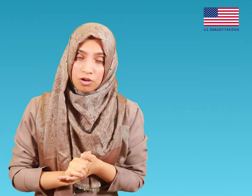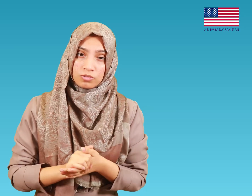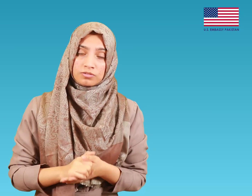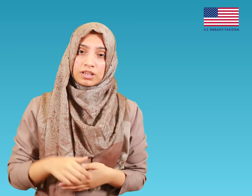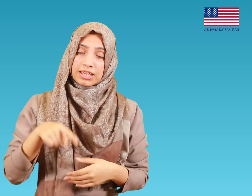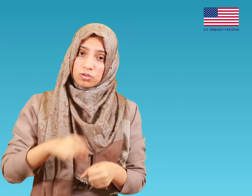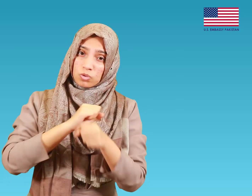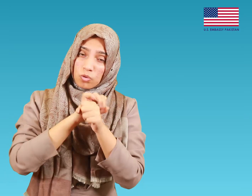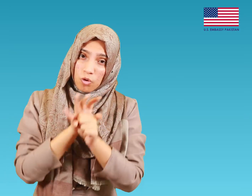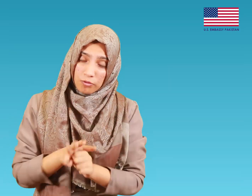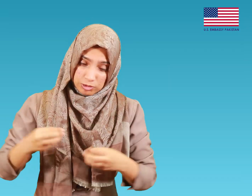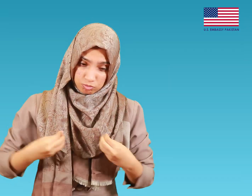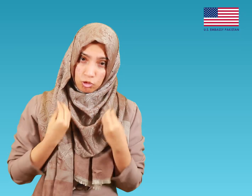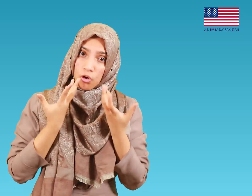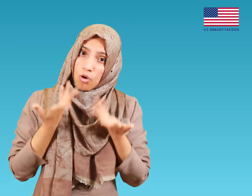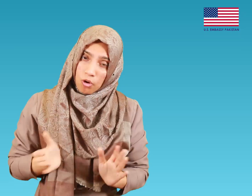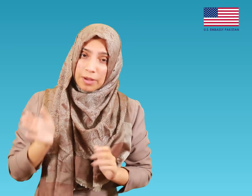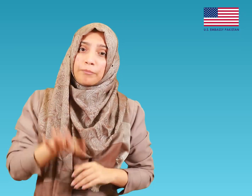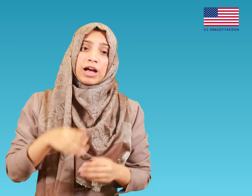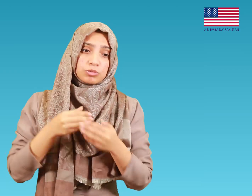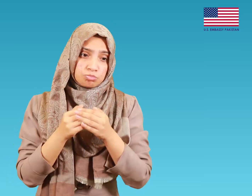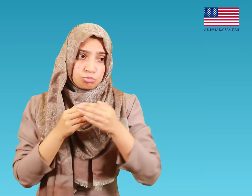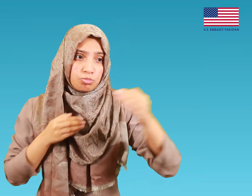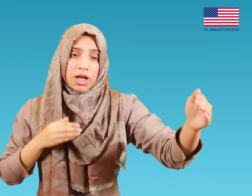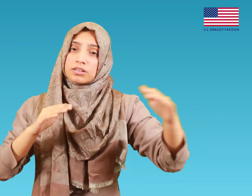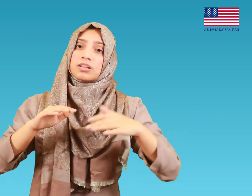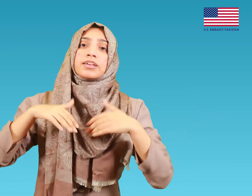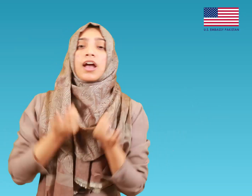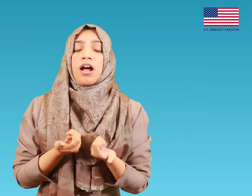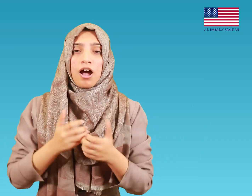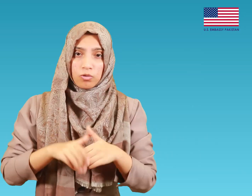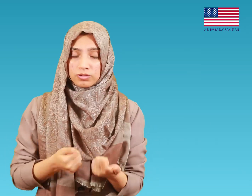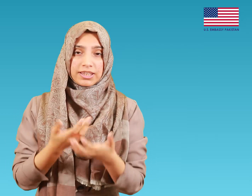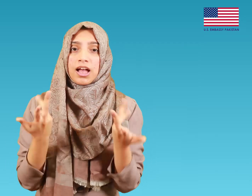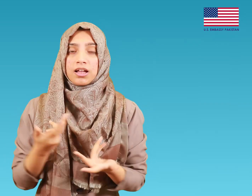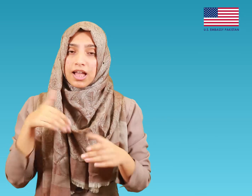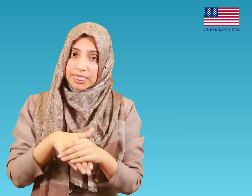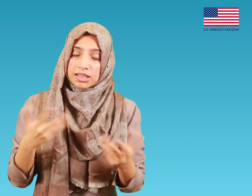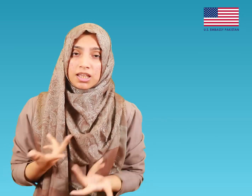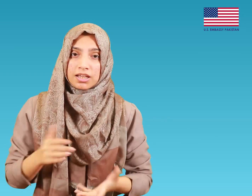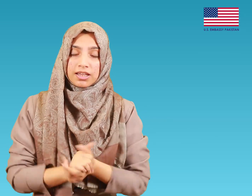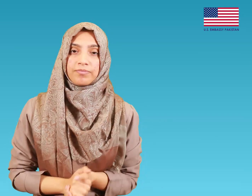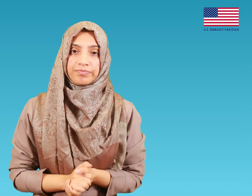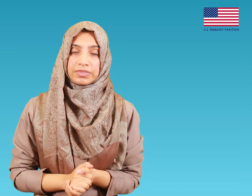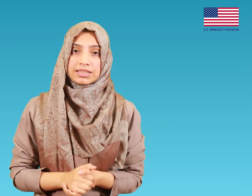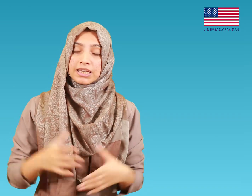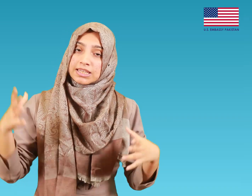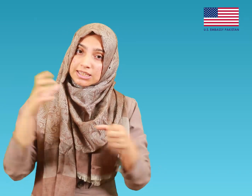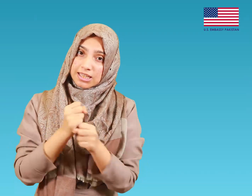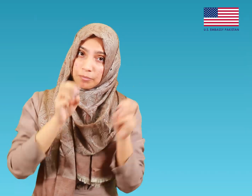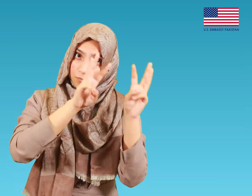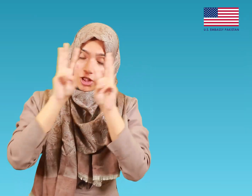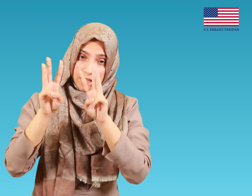of the COVID-19 and some tips on what you can do to recover. All of the links are in the description below if you